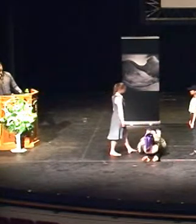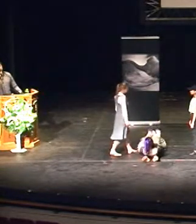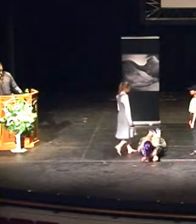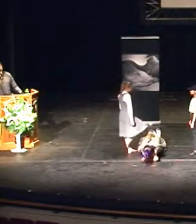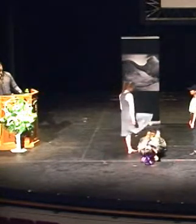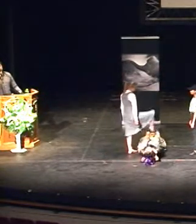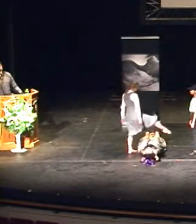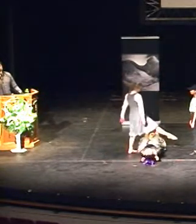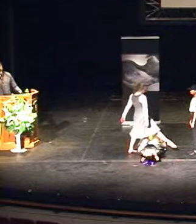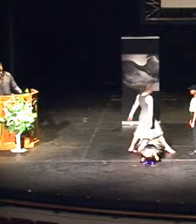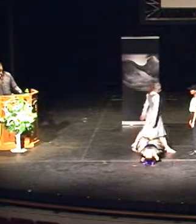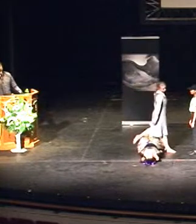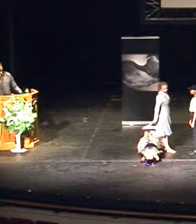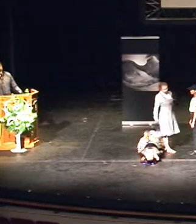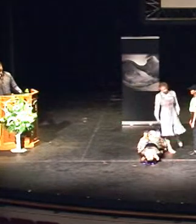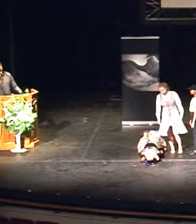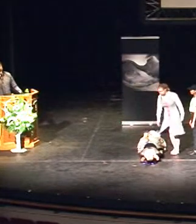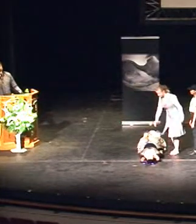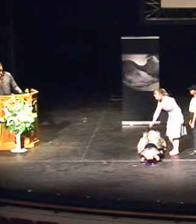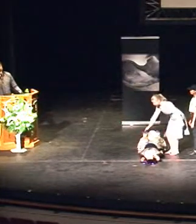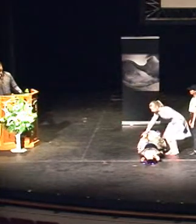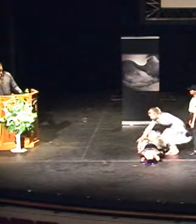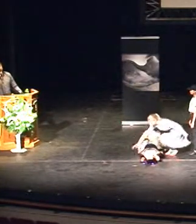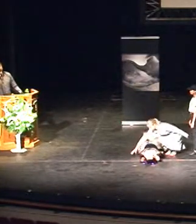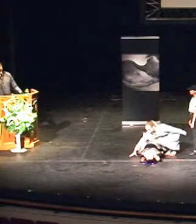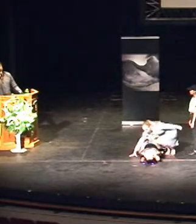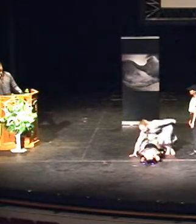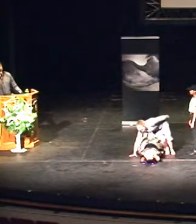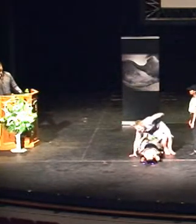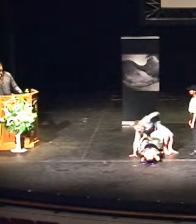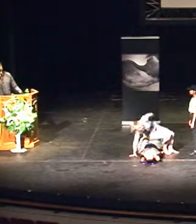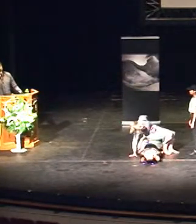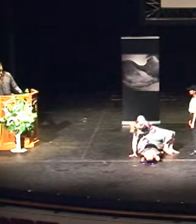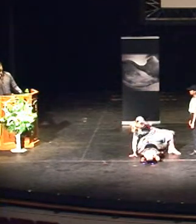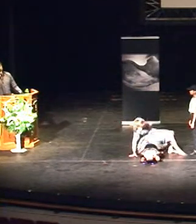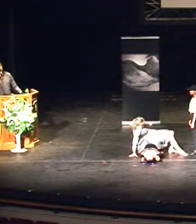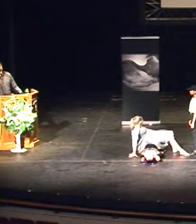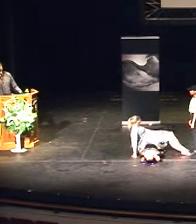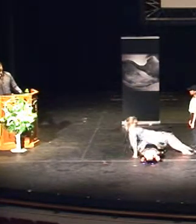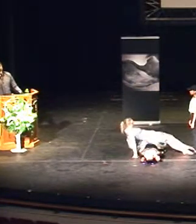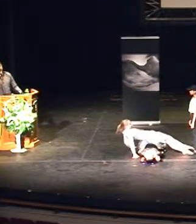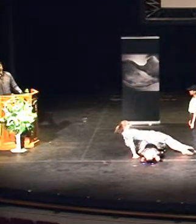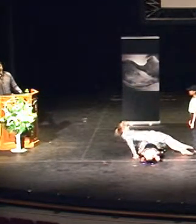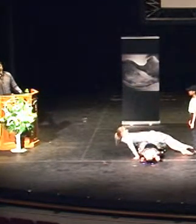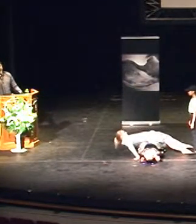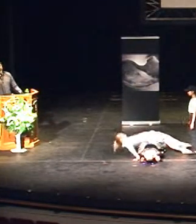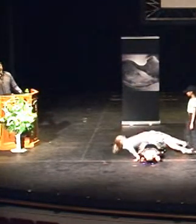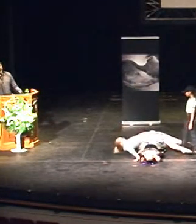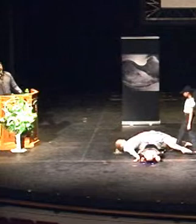carefully. And we've had the plane protected and guarded all night.